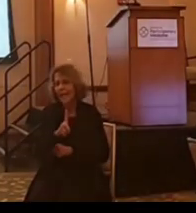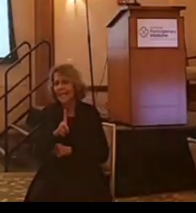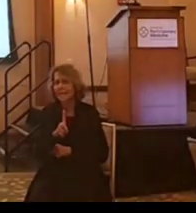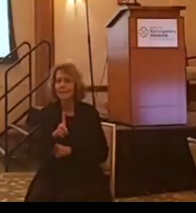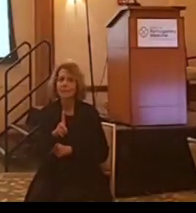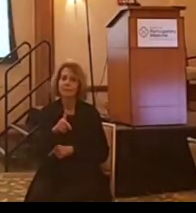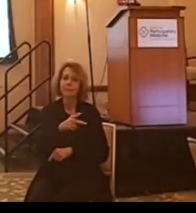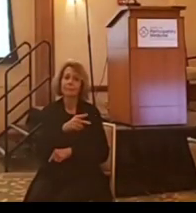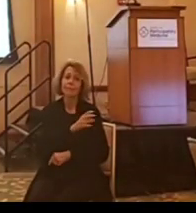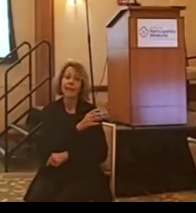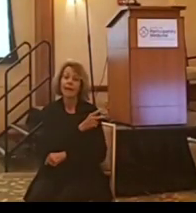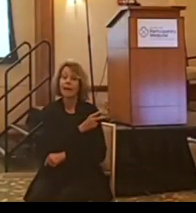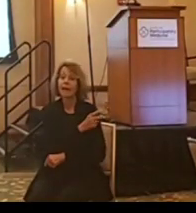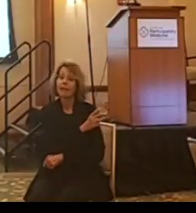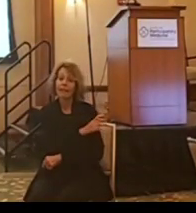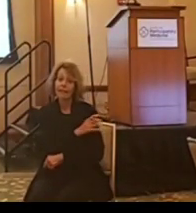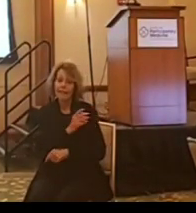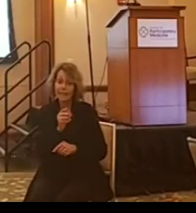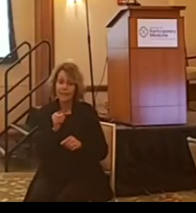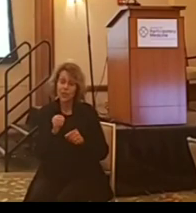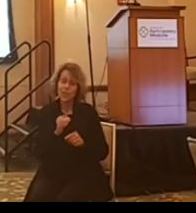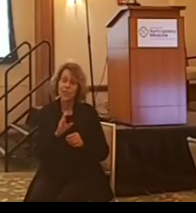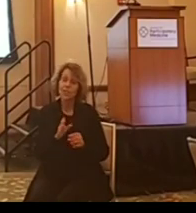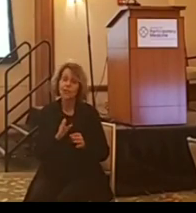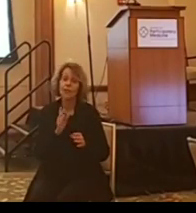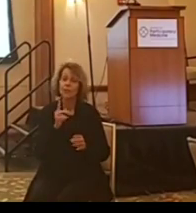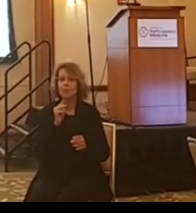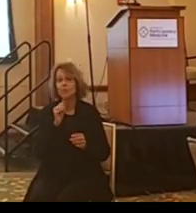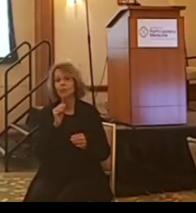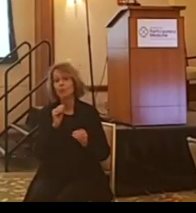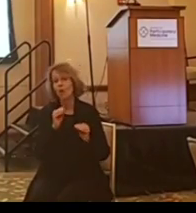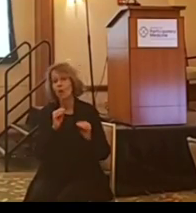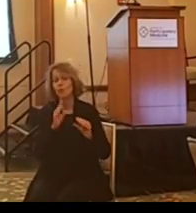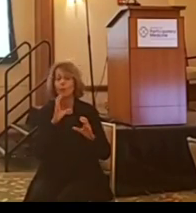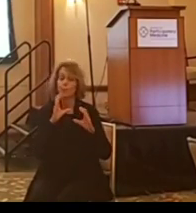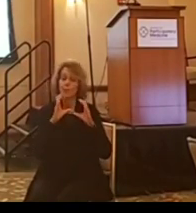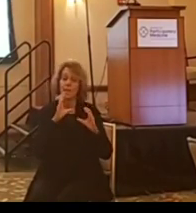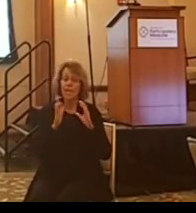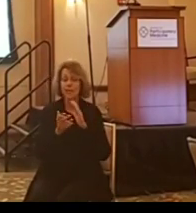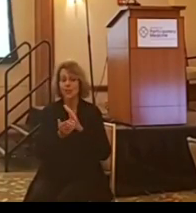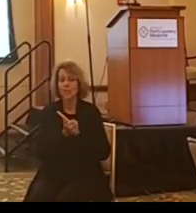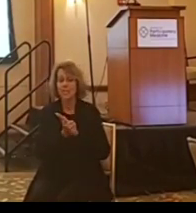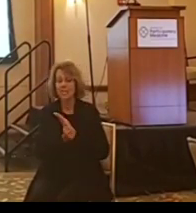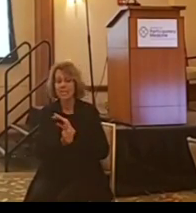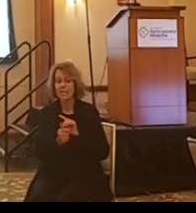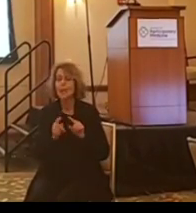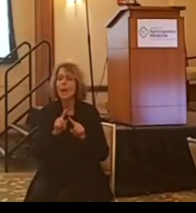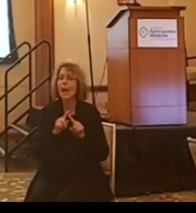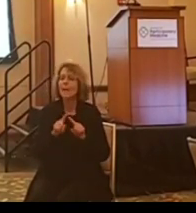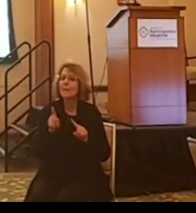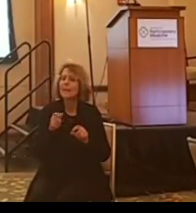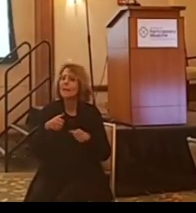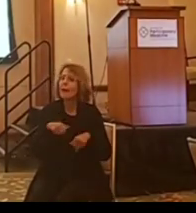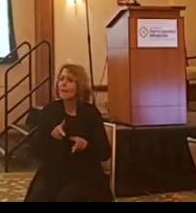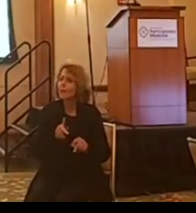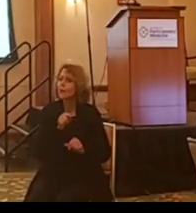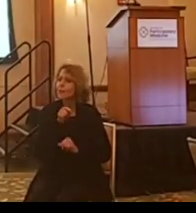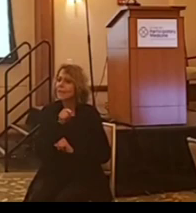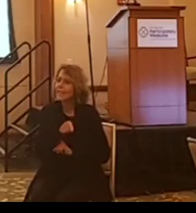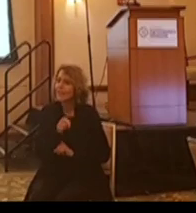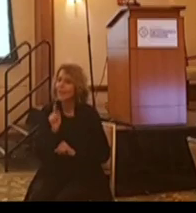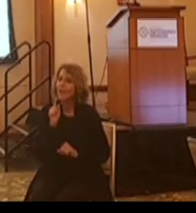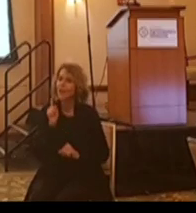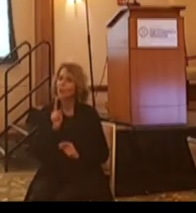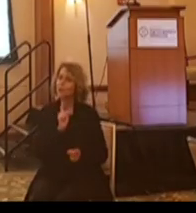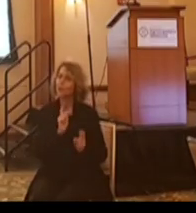enormous opportunities to do more forward-thinking work in those spaces, but the idea is what